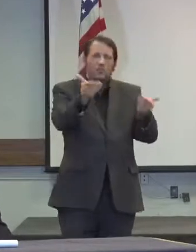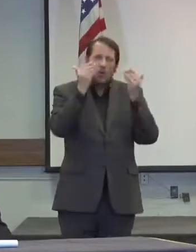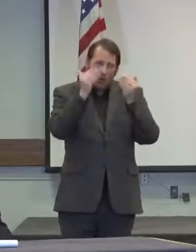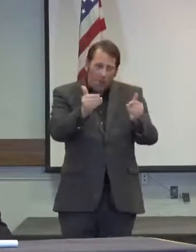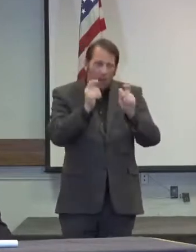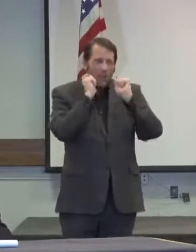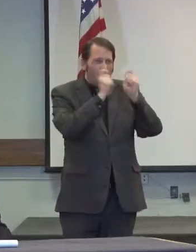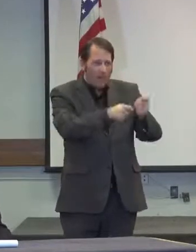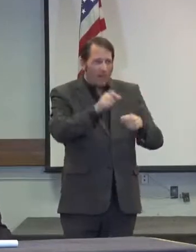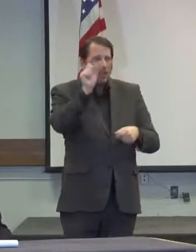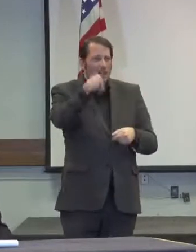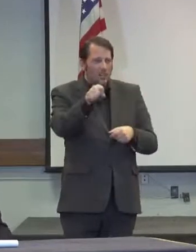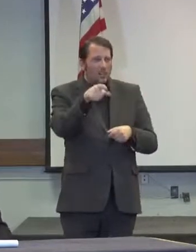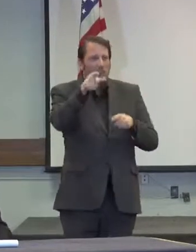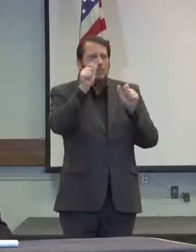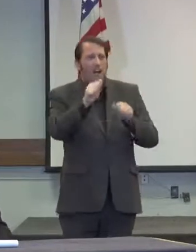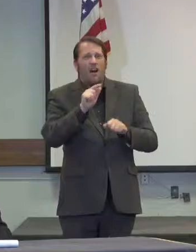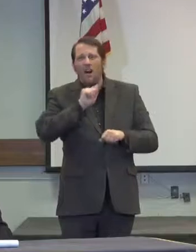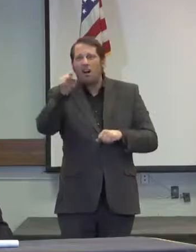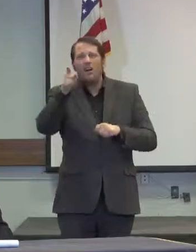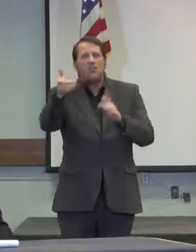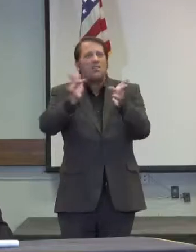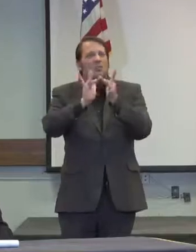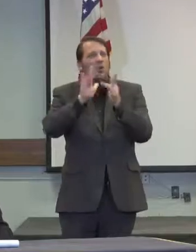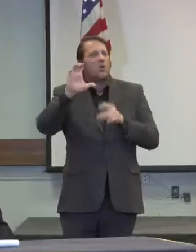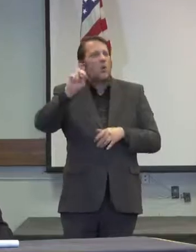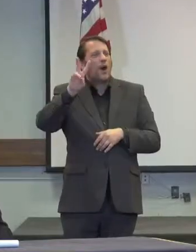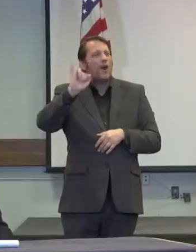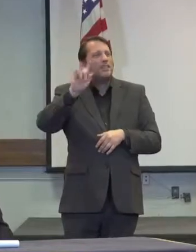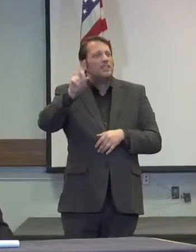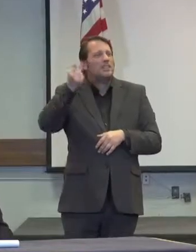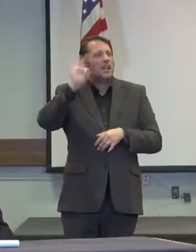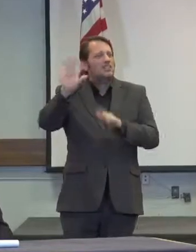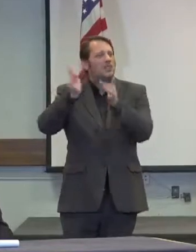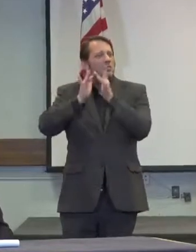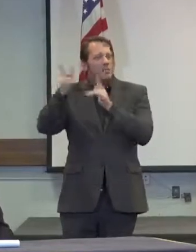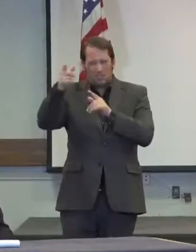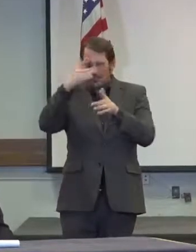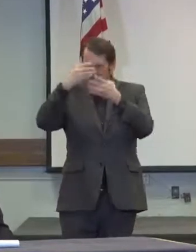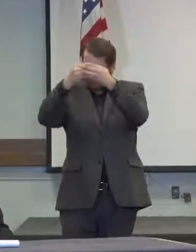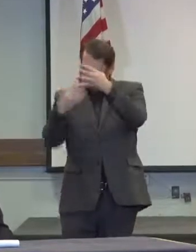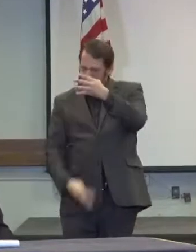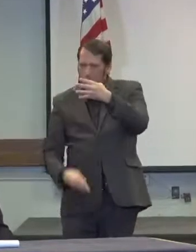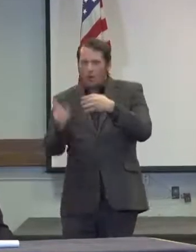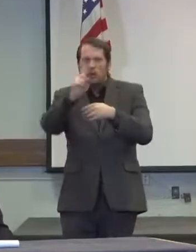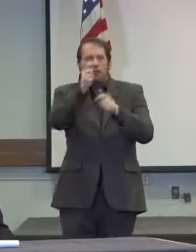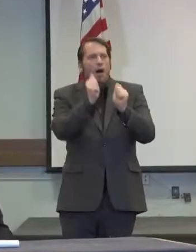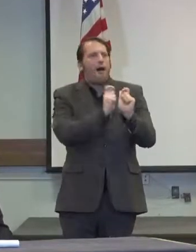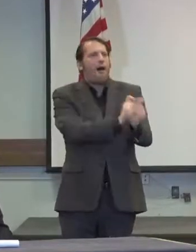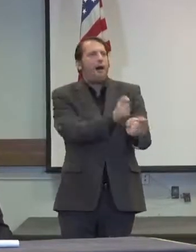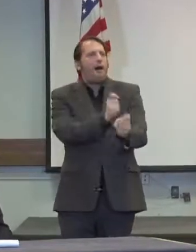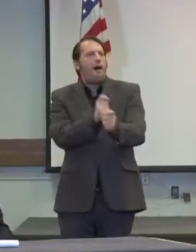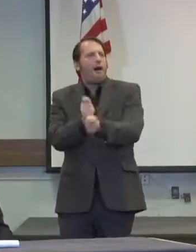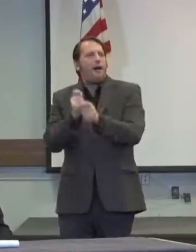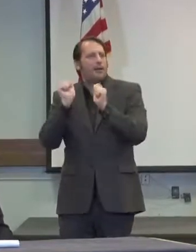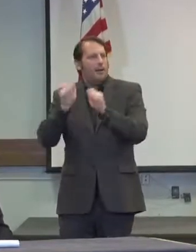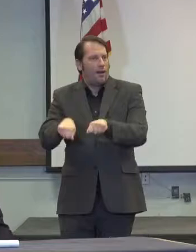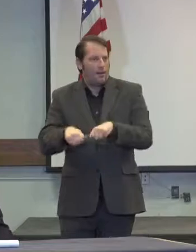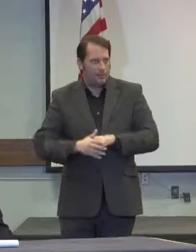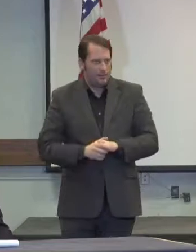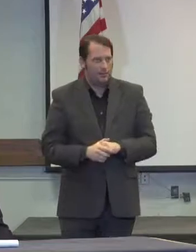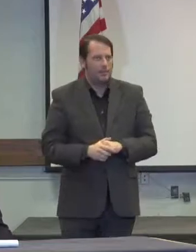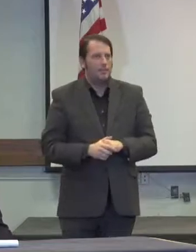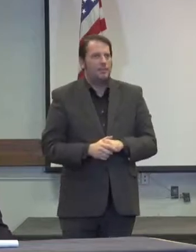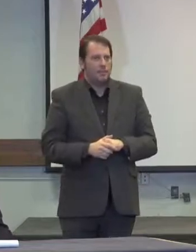COVID-19 site and find our organizations and give to them. Write the check you would have written for a dinner. Write